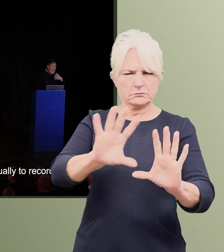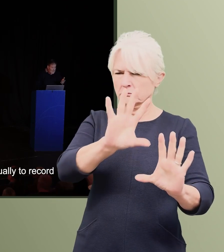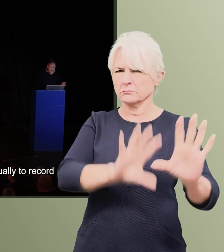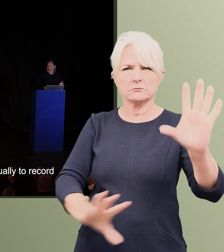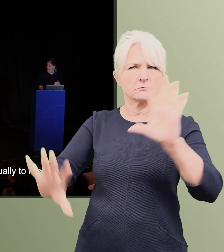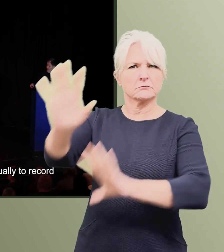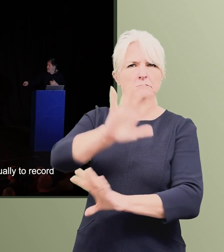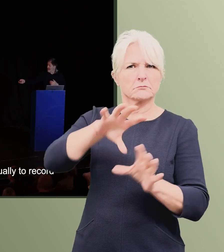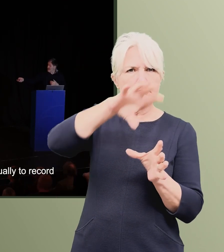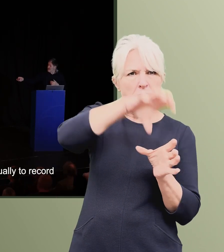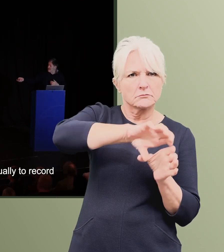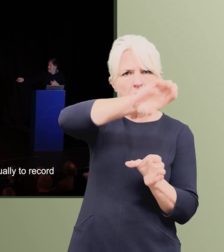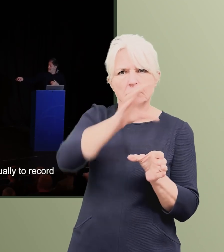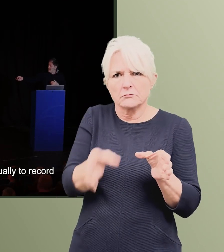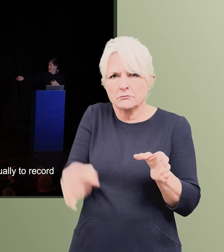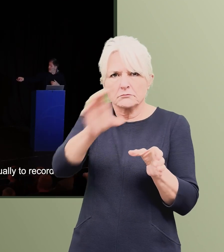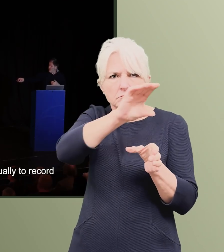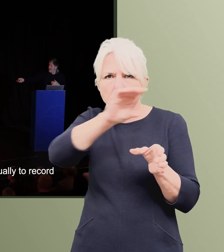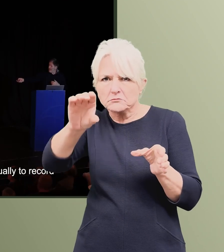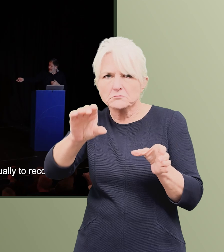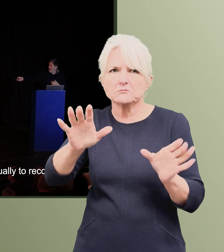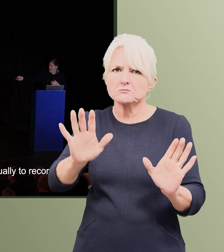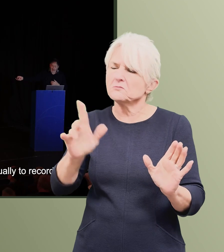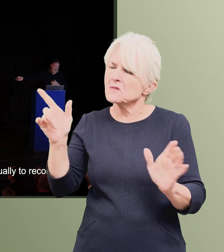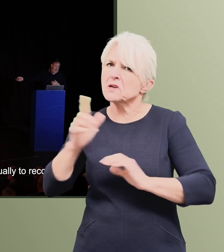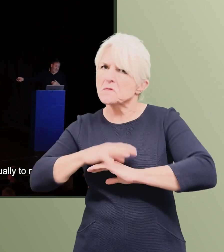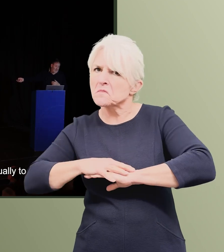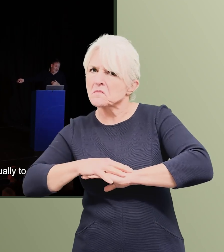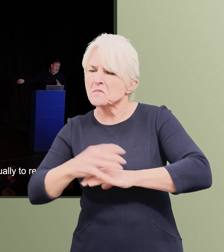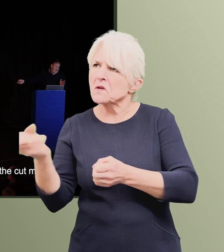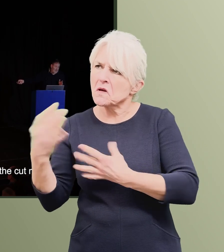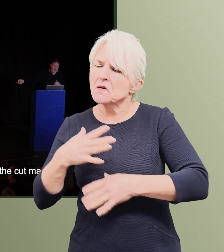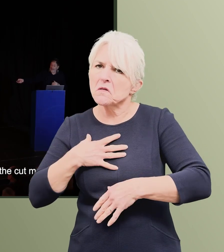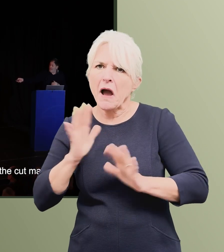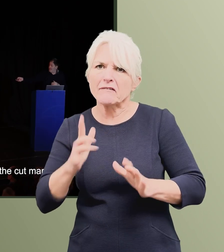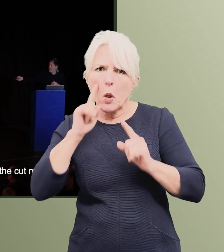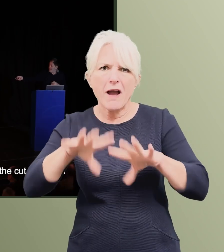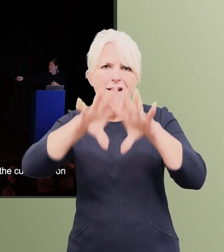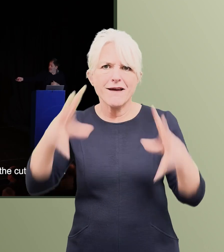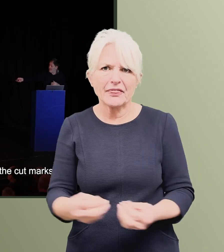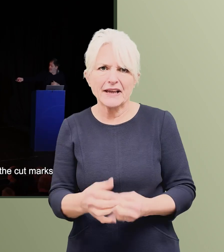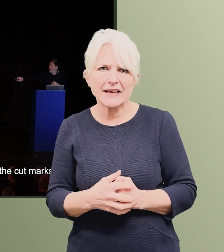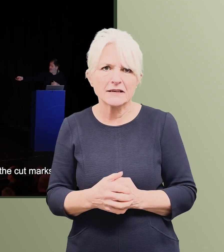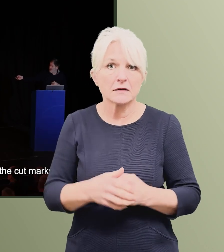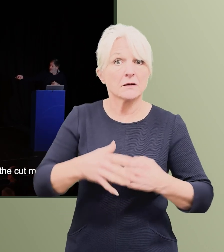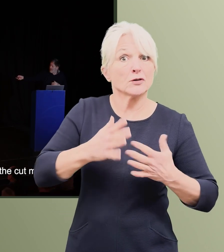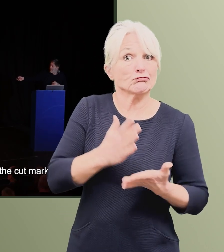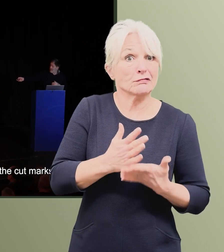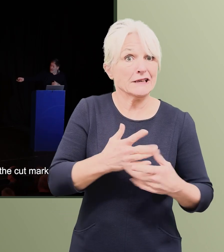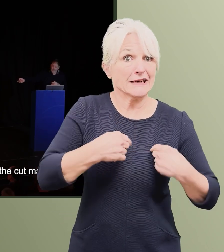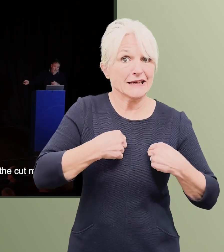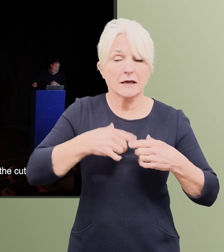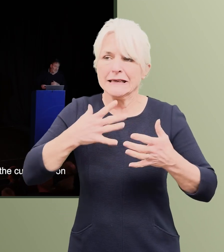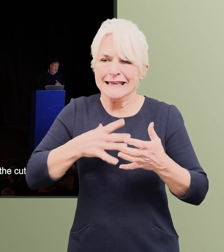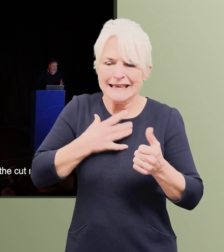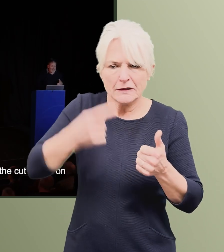rationale. Our rationale was actually to record accurately using acetate at the time and also photogrammetry,